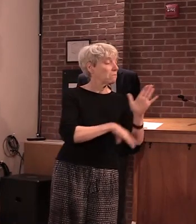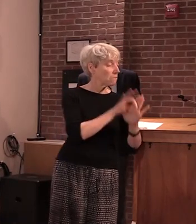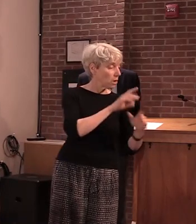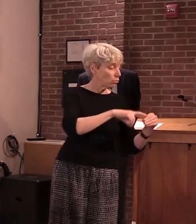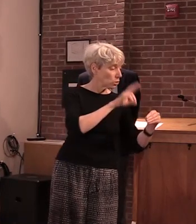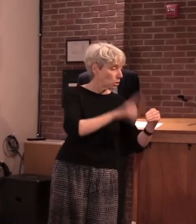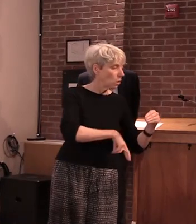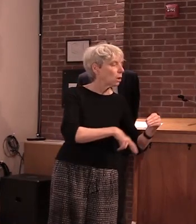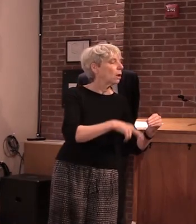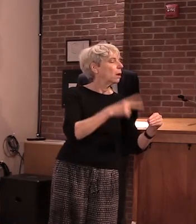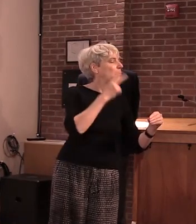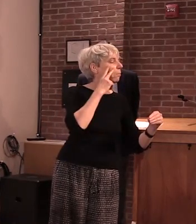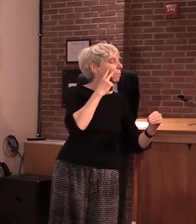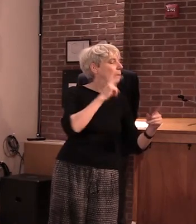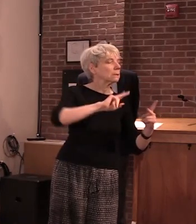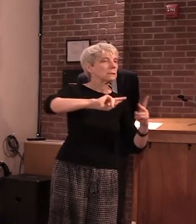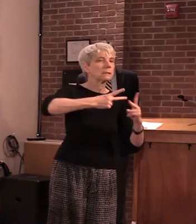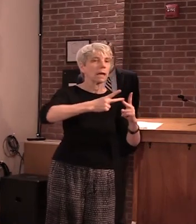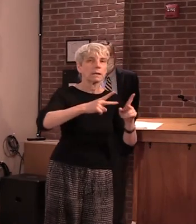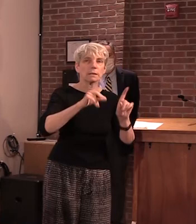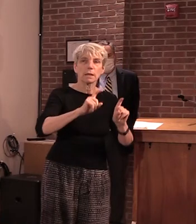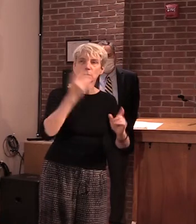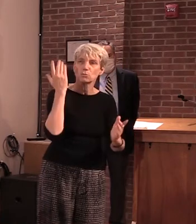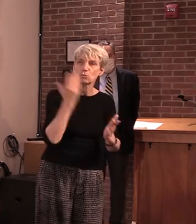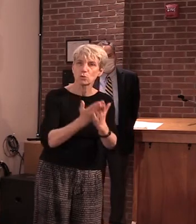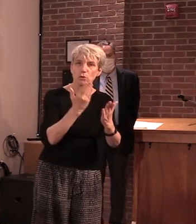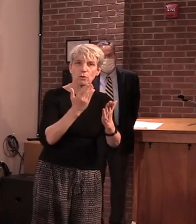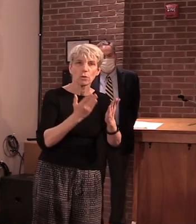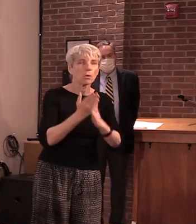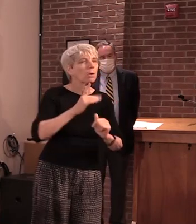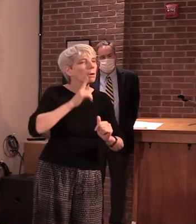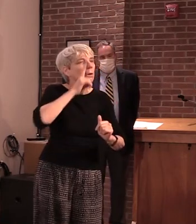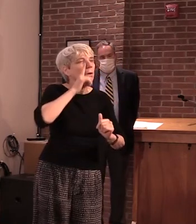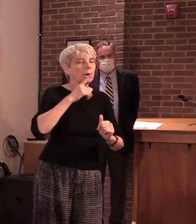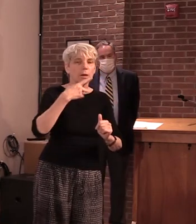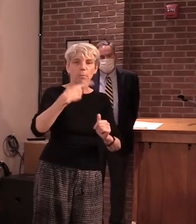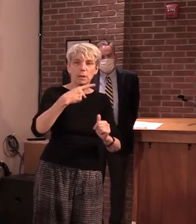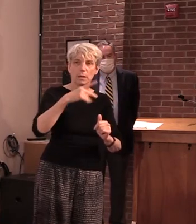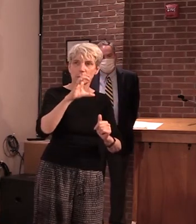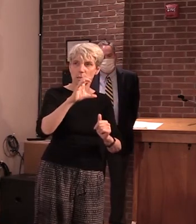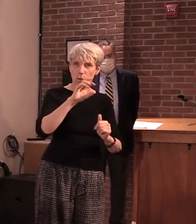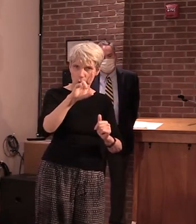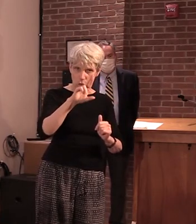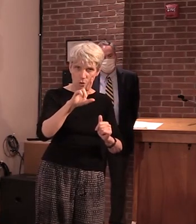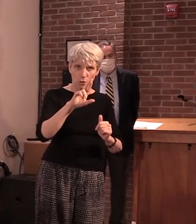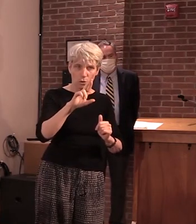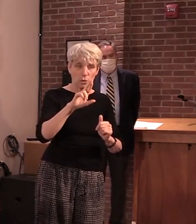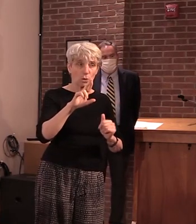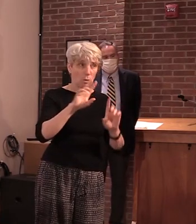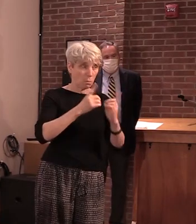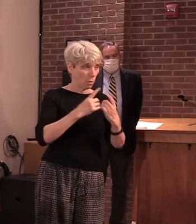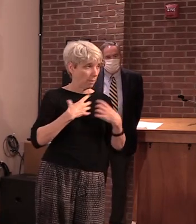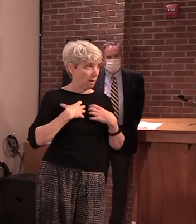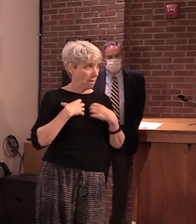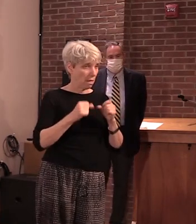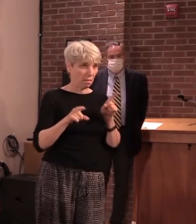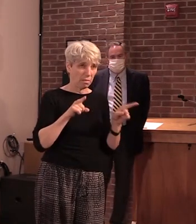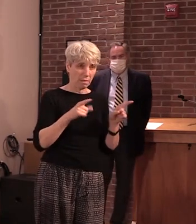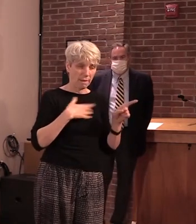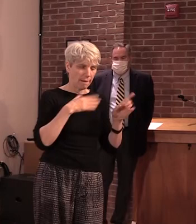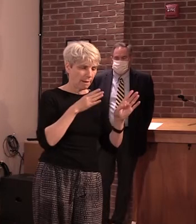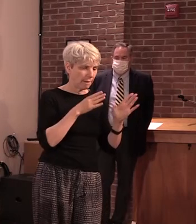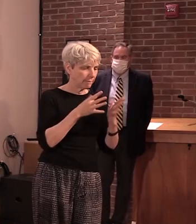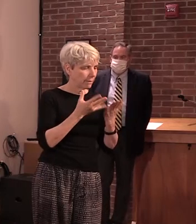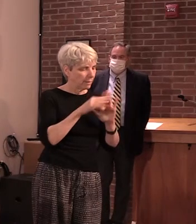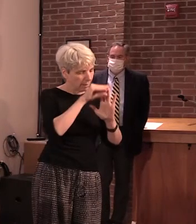Are there specific guidelines that the health department has having to do with how that's done in terms of the amount of time between the two tests